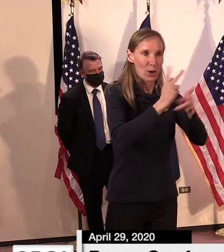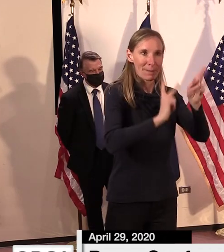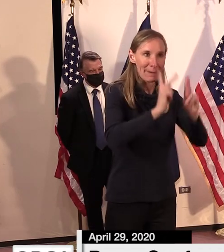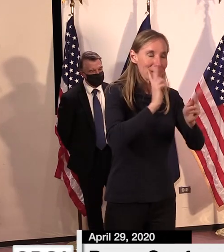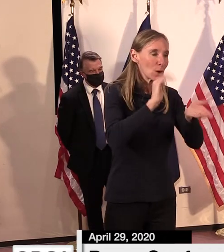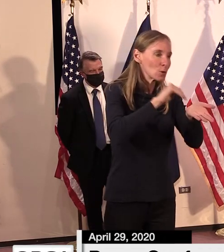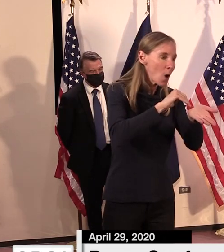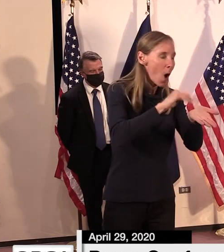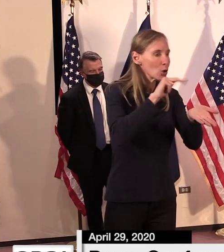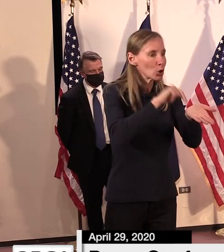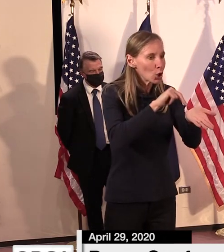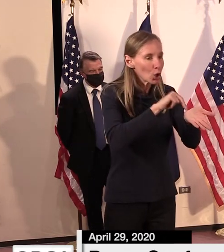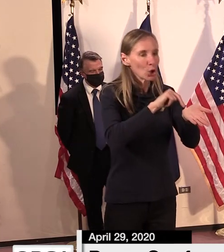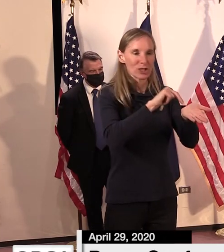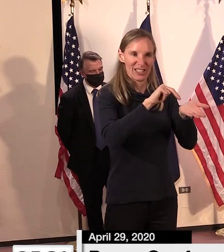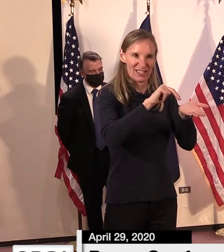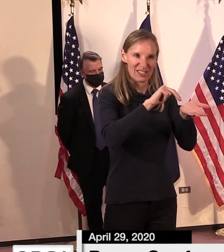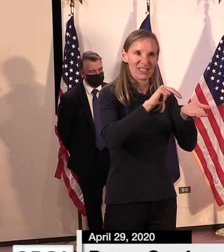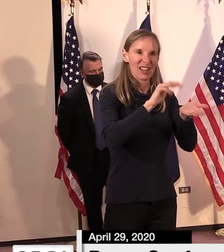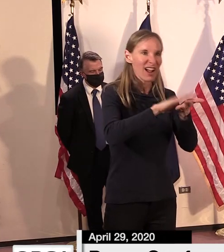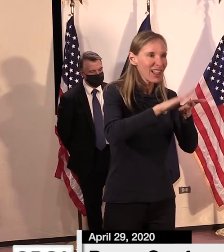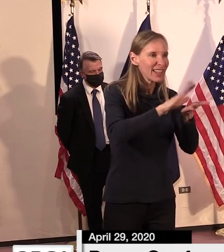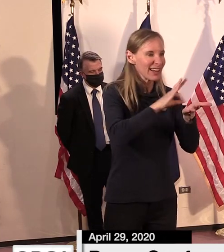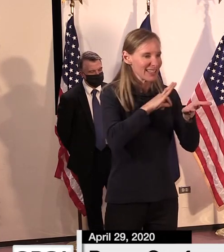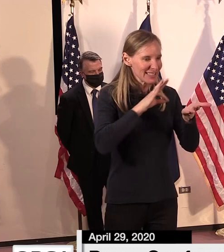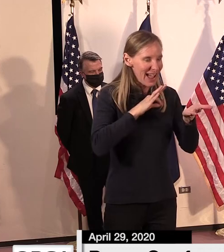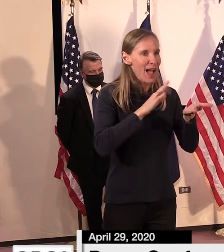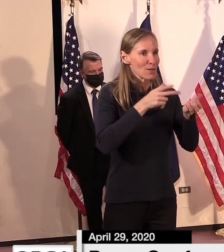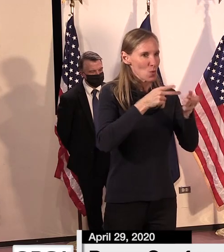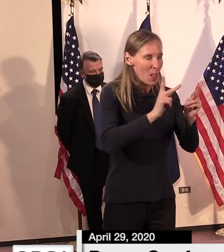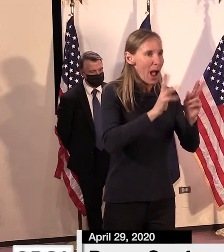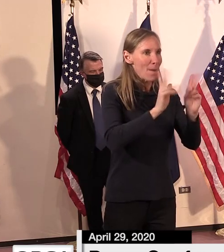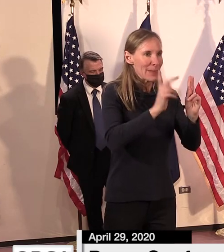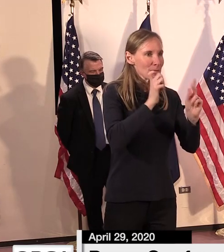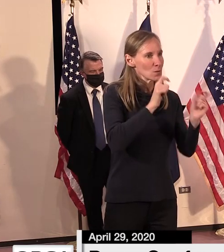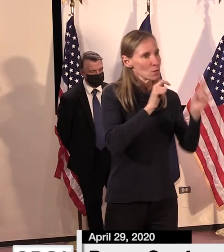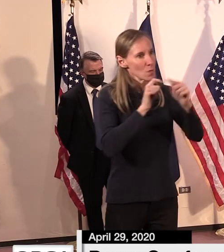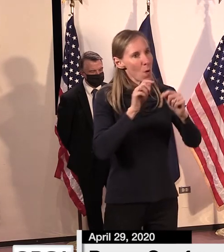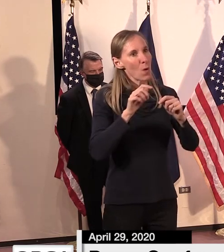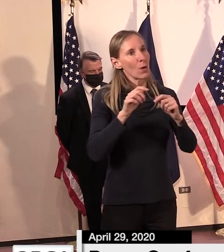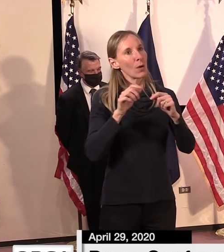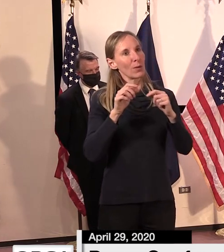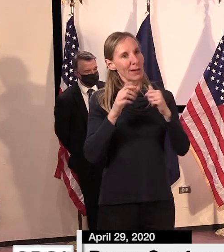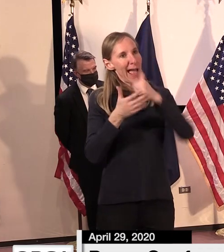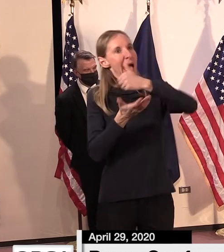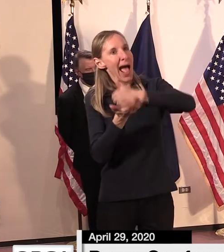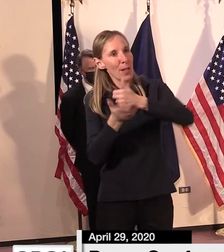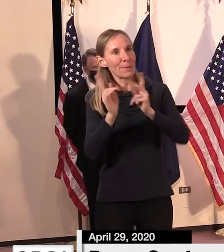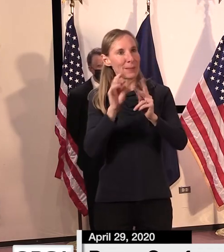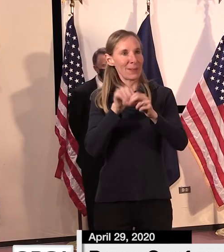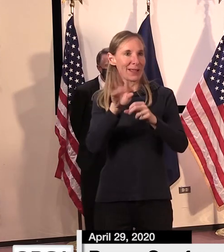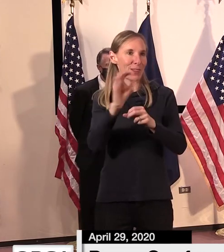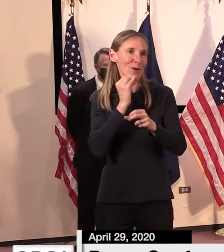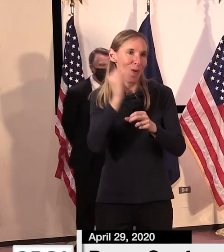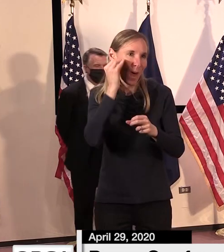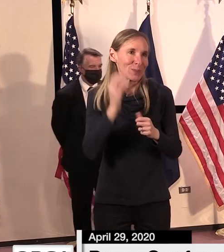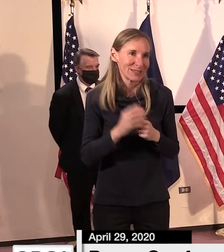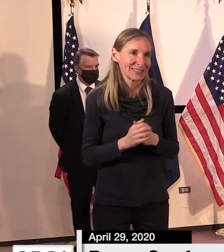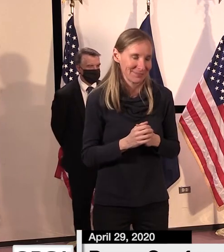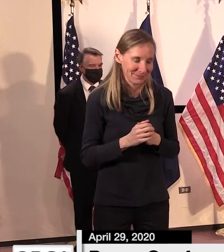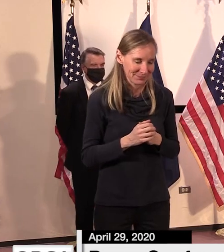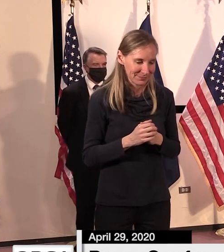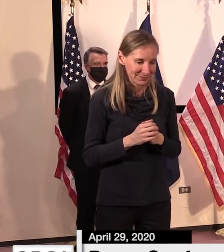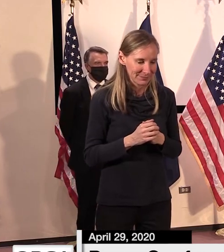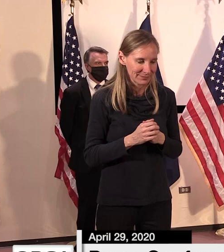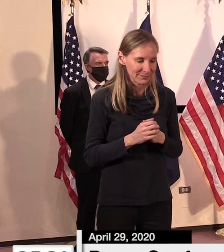in place testing to help us reopen these services to Vermont. As our testing continues to